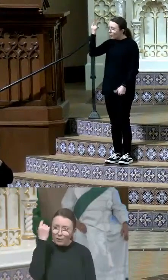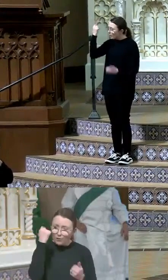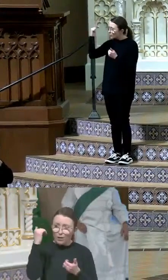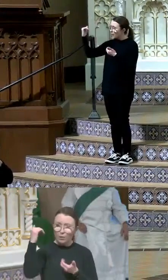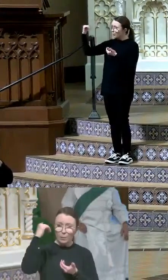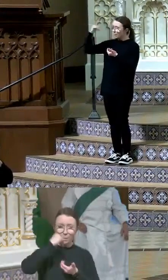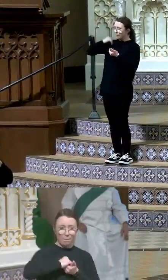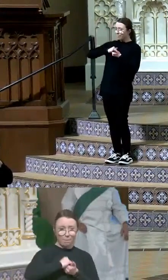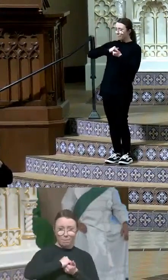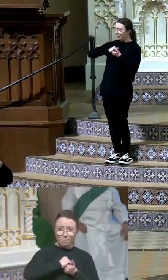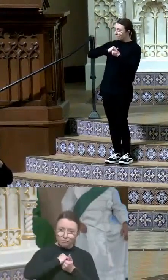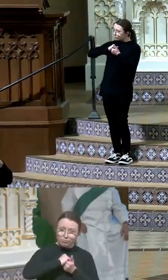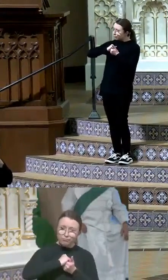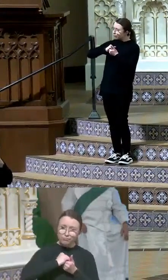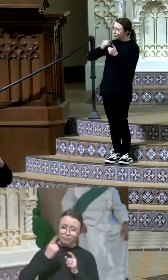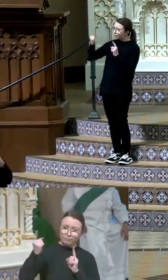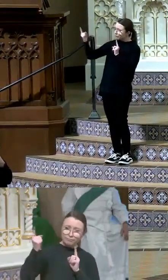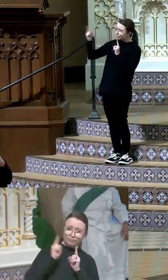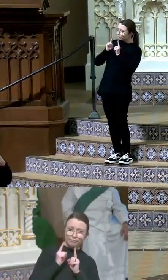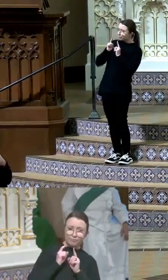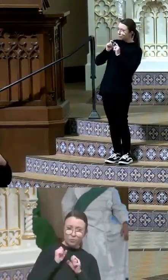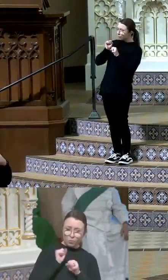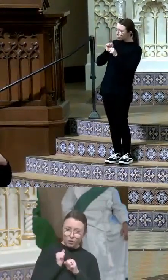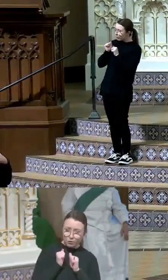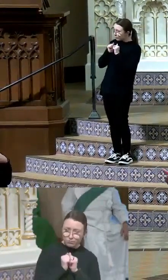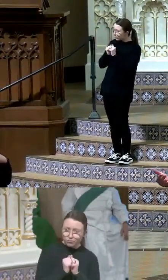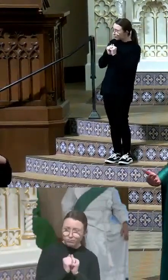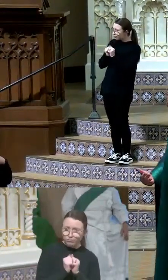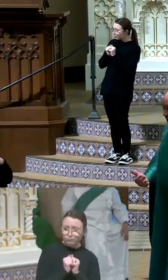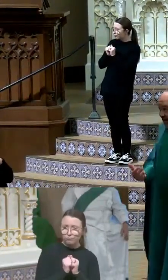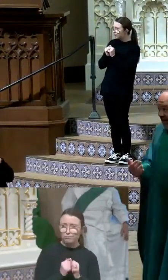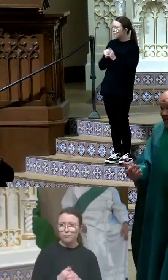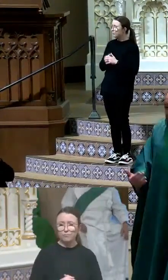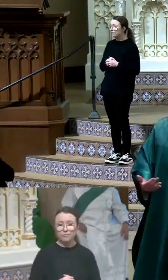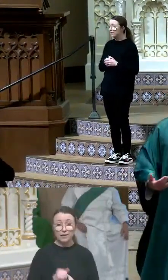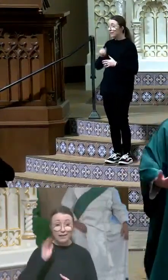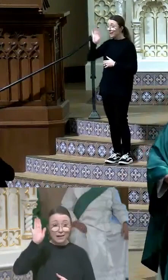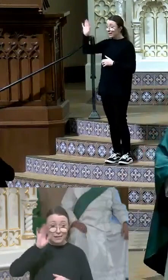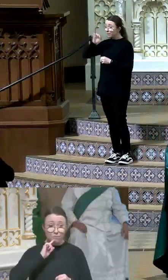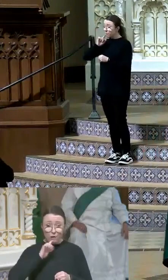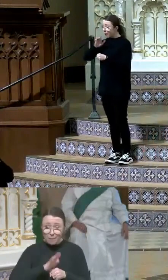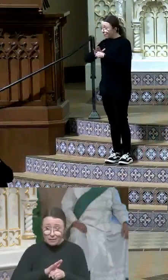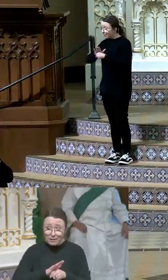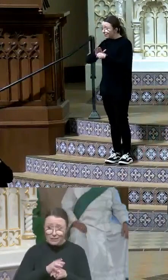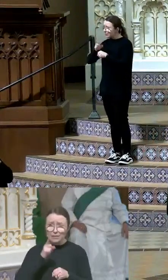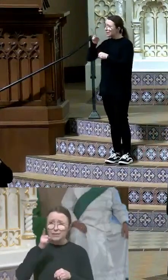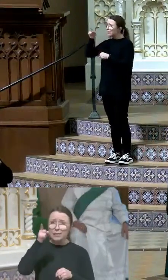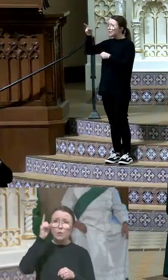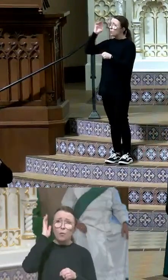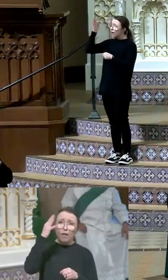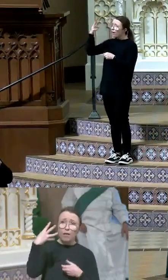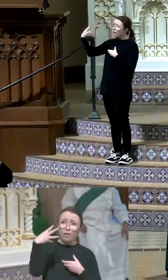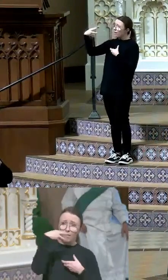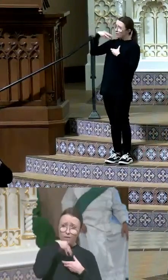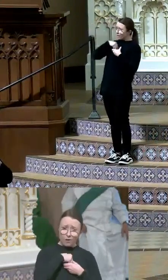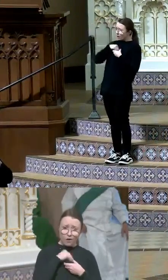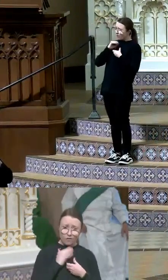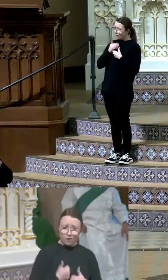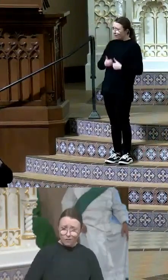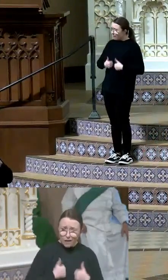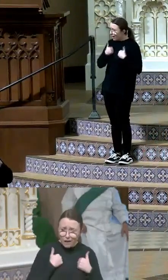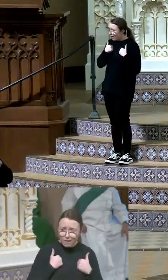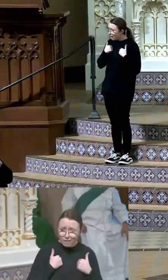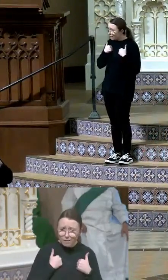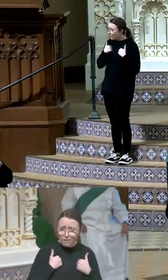the promise he made was to be with us to the very ends of the age, and not to do that from a distance, but to do